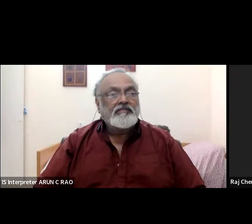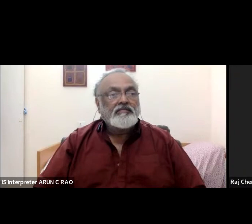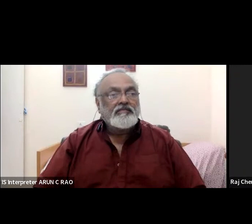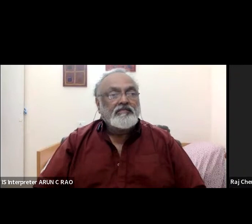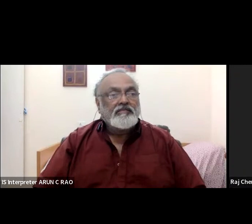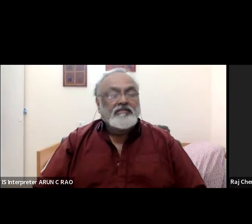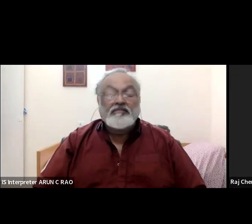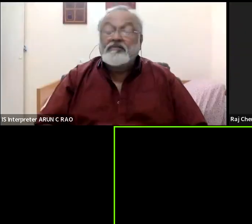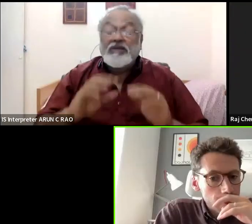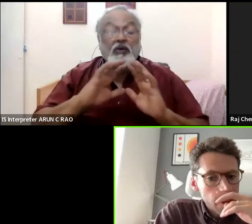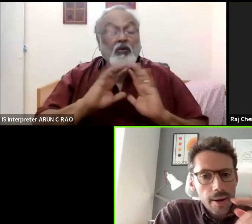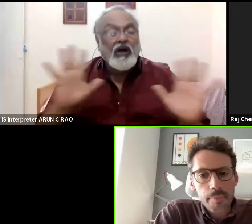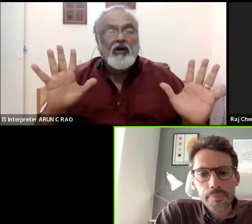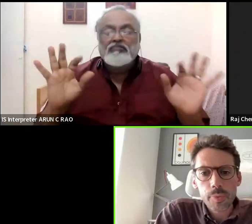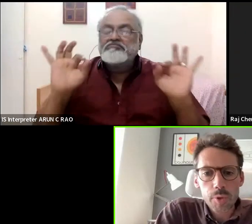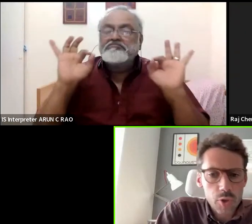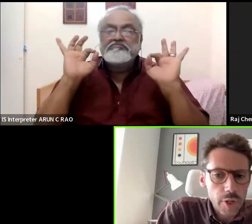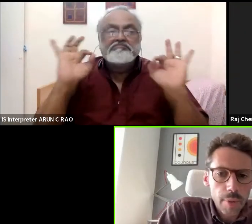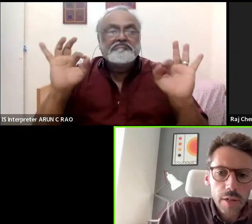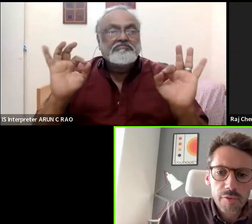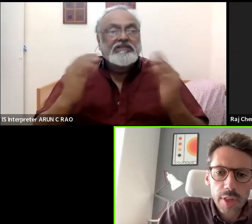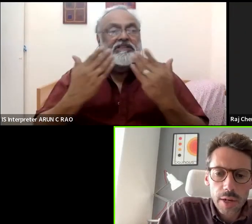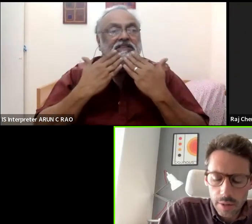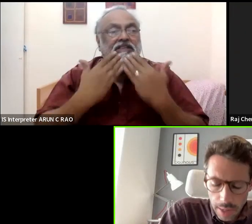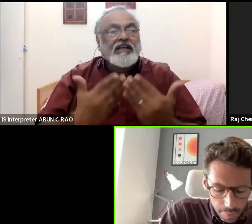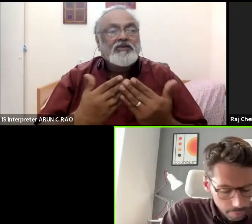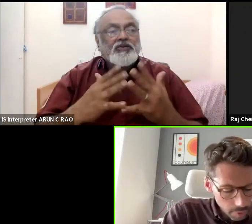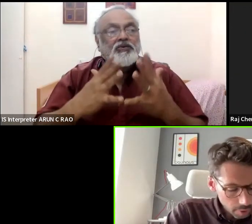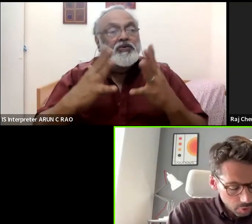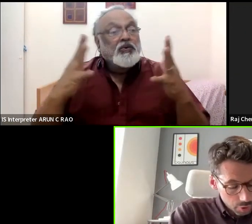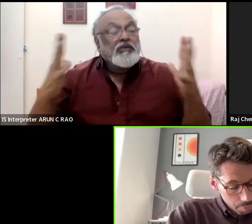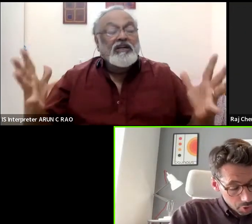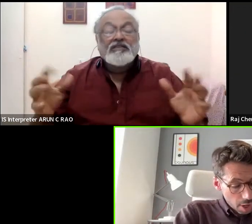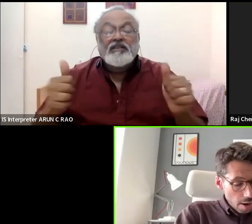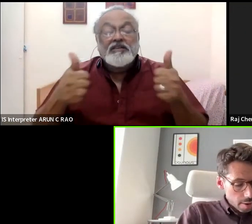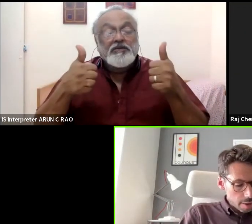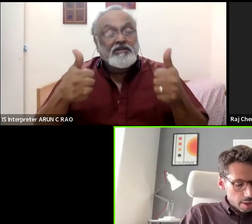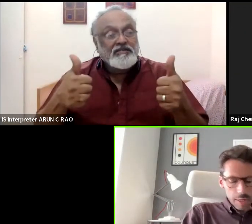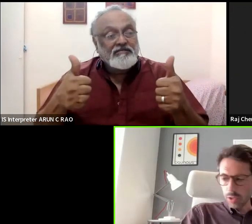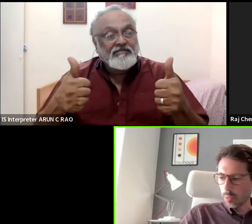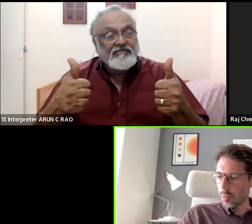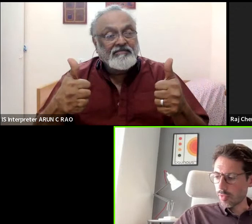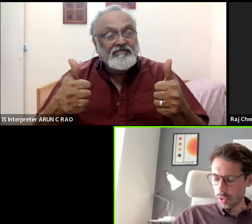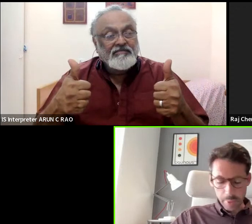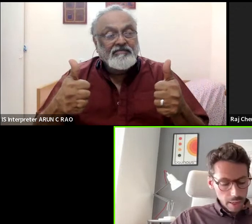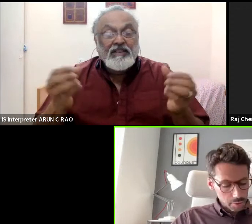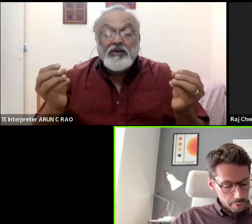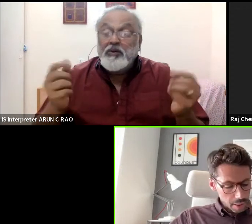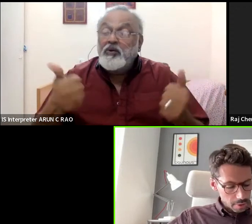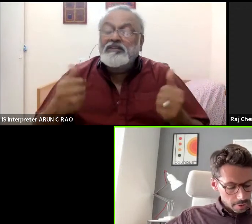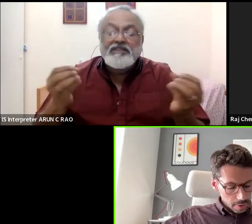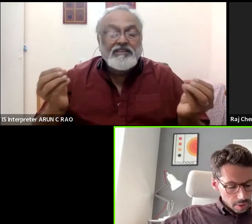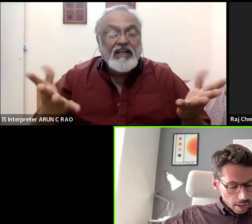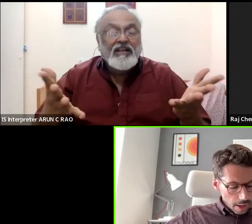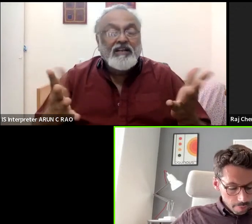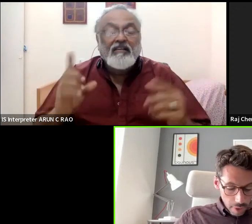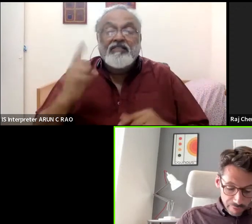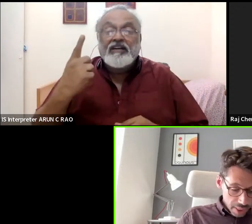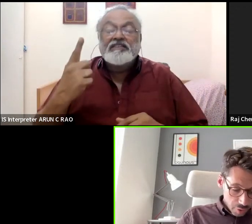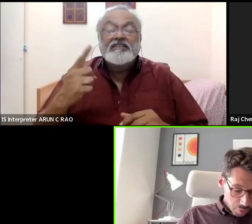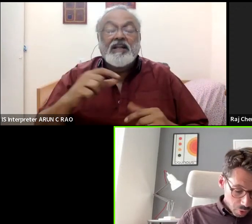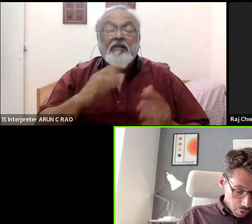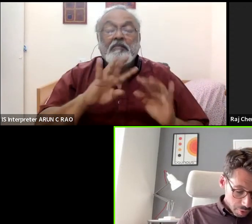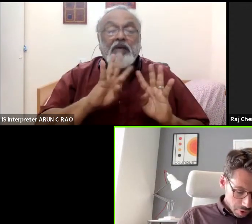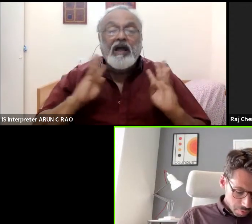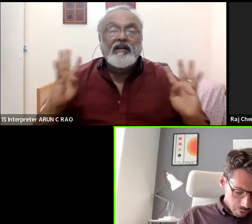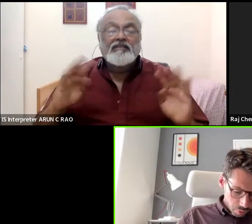Fantastic. Thank you so much, Mr. Sherabal, for that start as a first panel speaker. I've